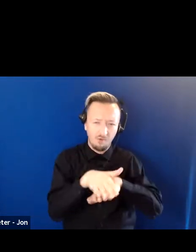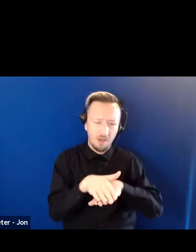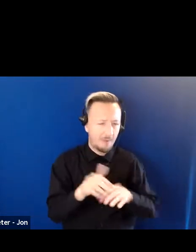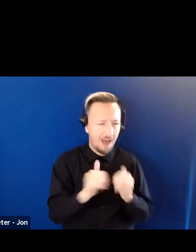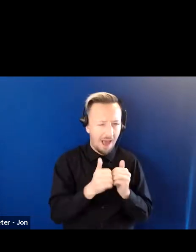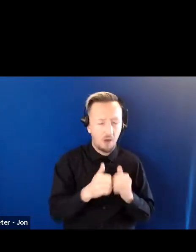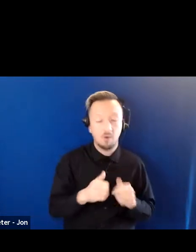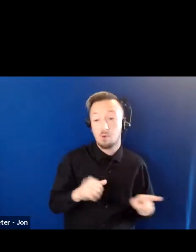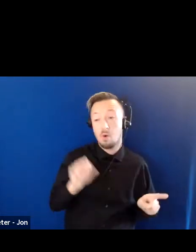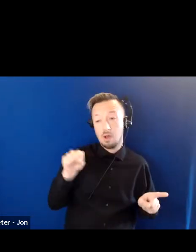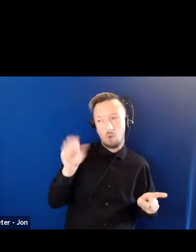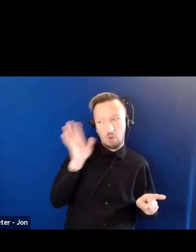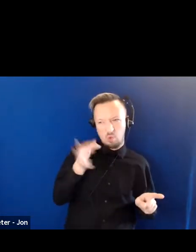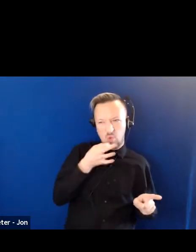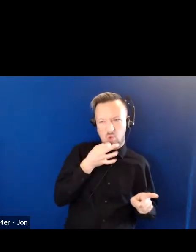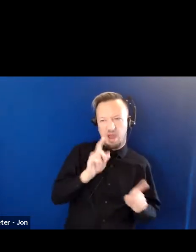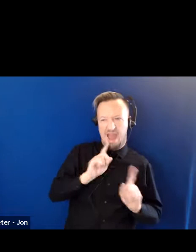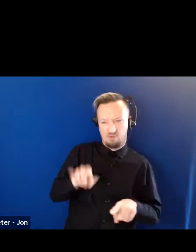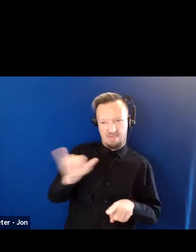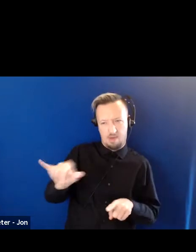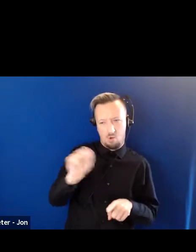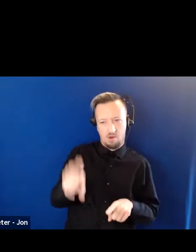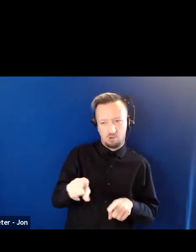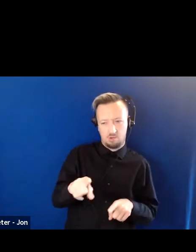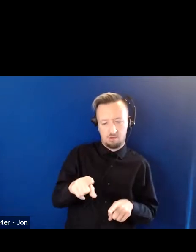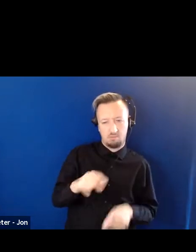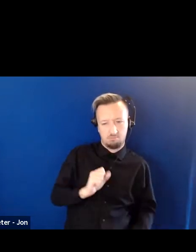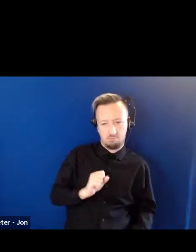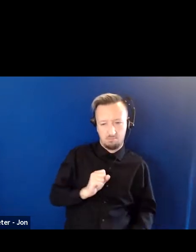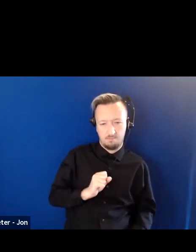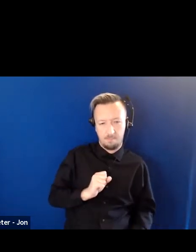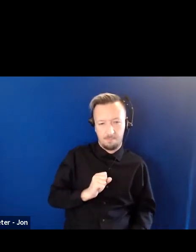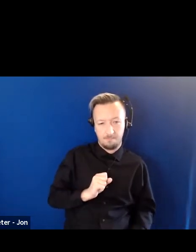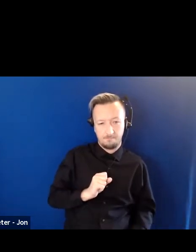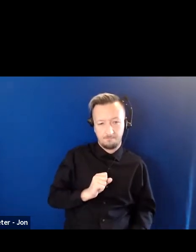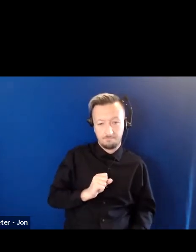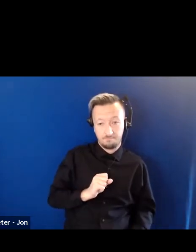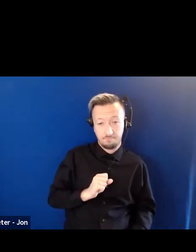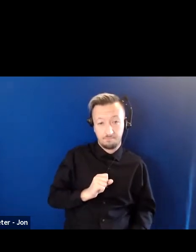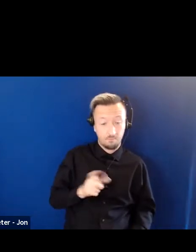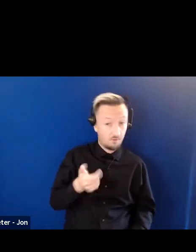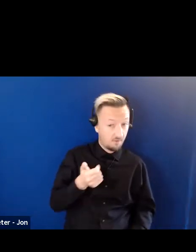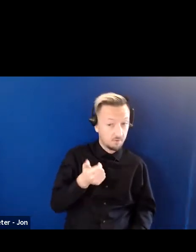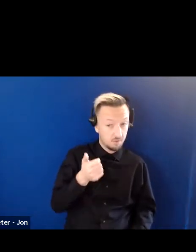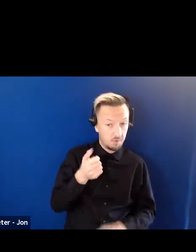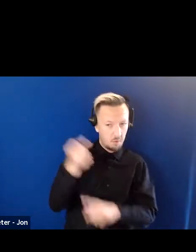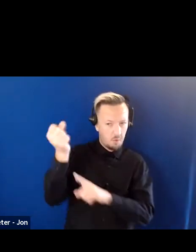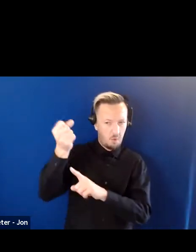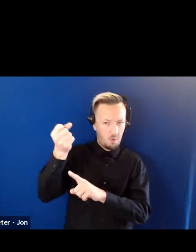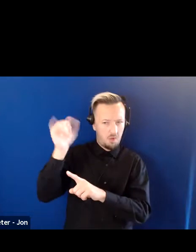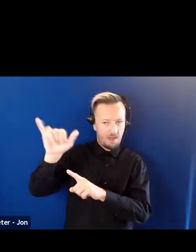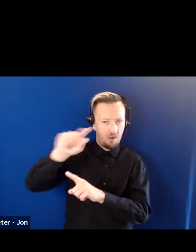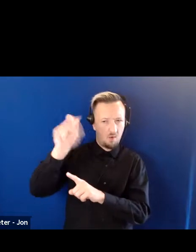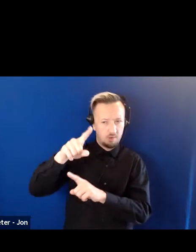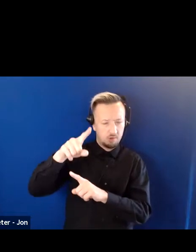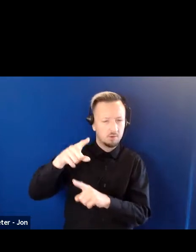kind of about this later in the presentation. But if there are any other